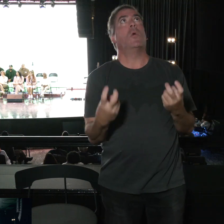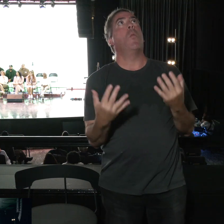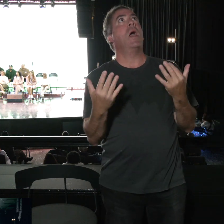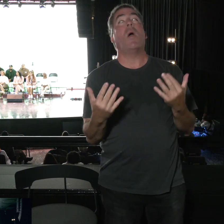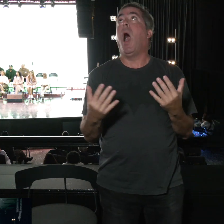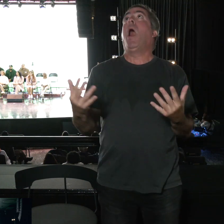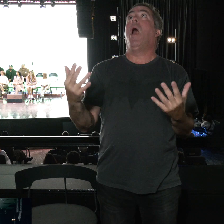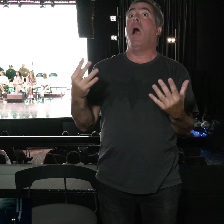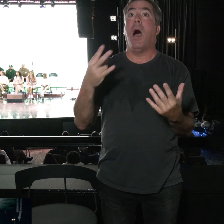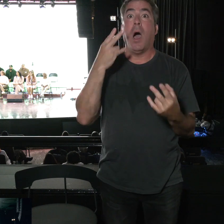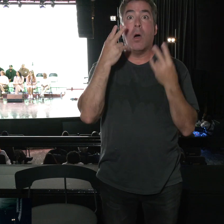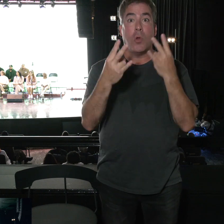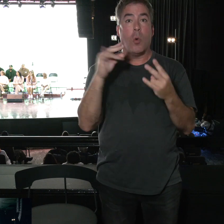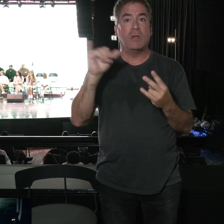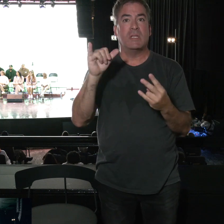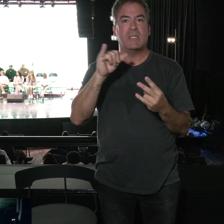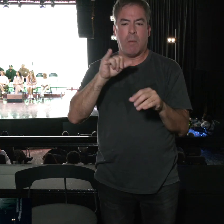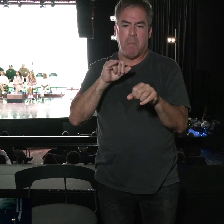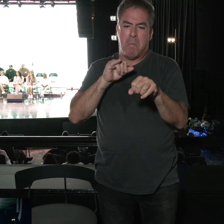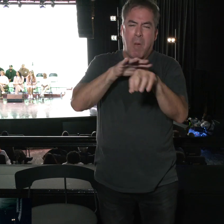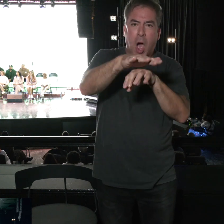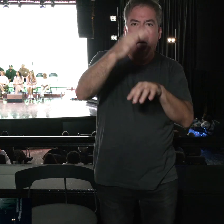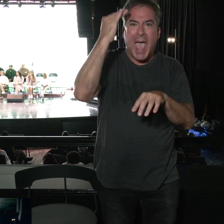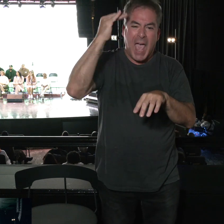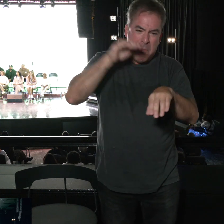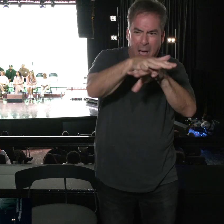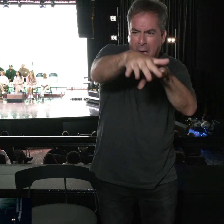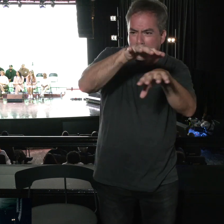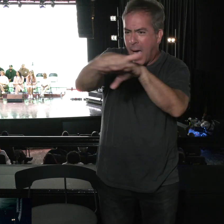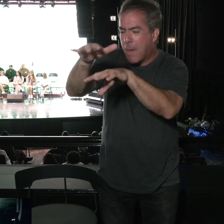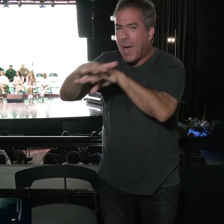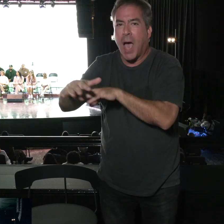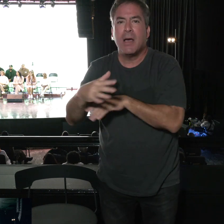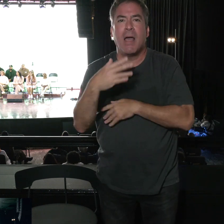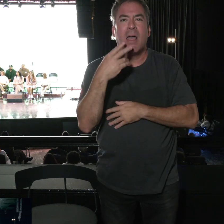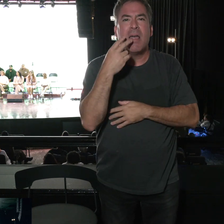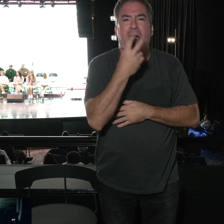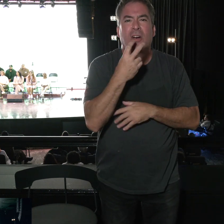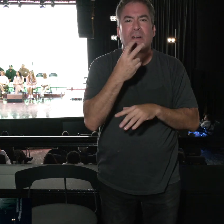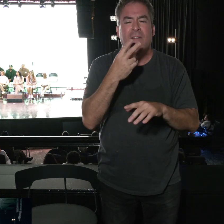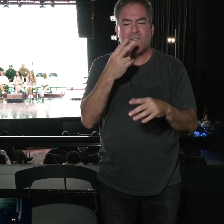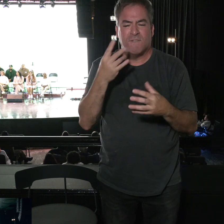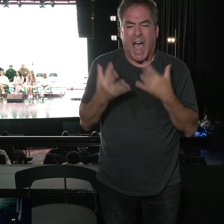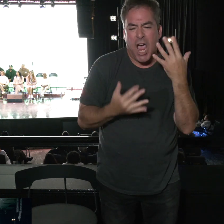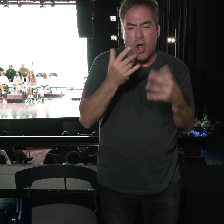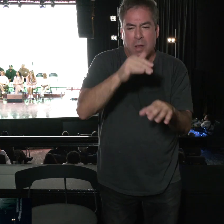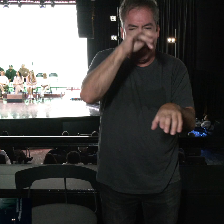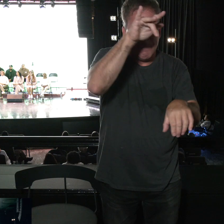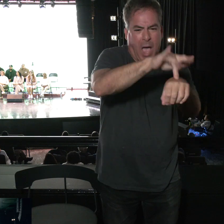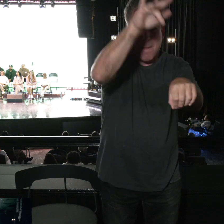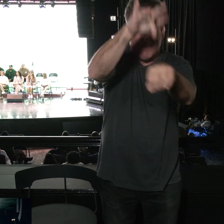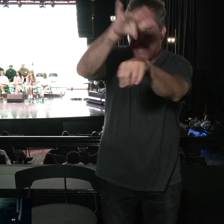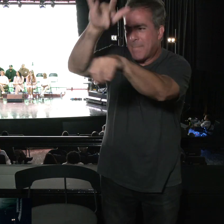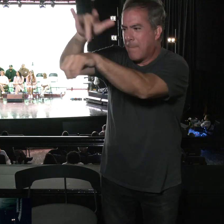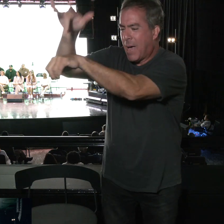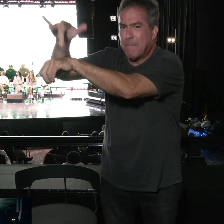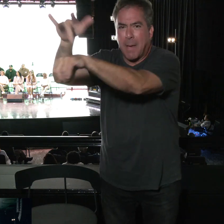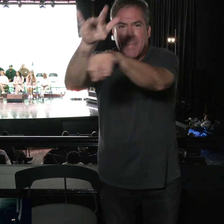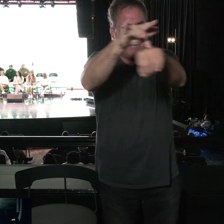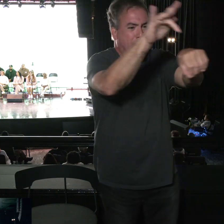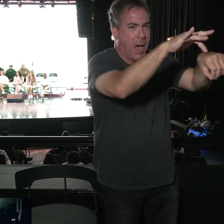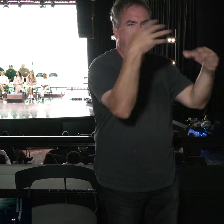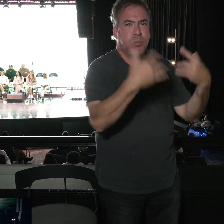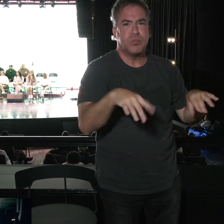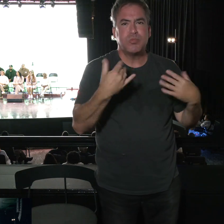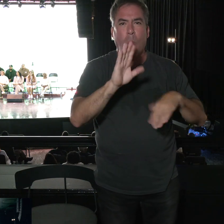They saw what seemed to be tongues of fire that separated and came to rest on each of them. All of them,